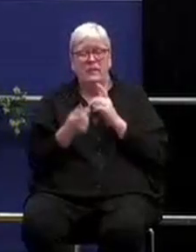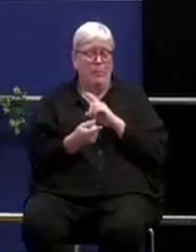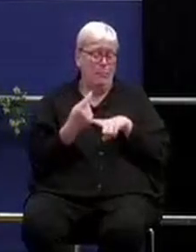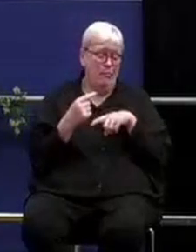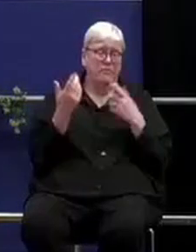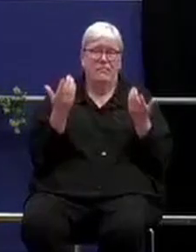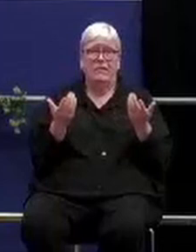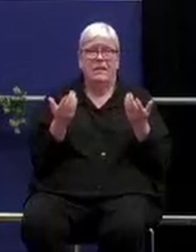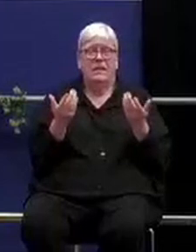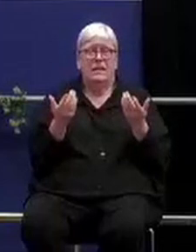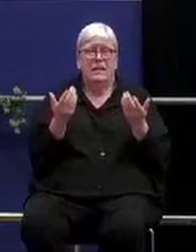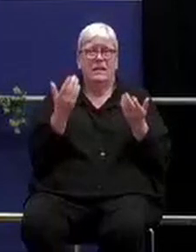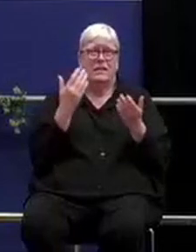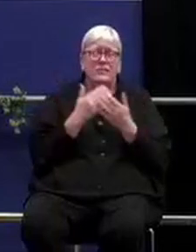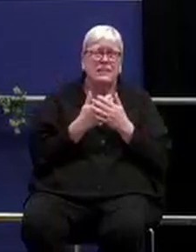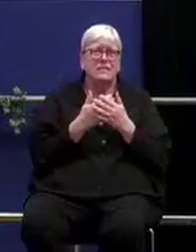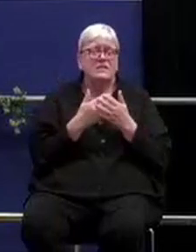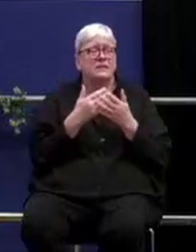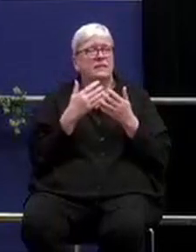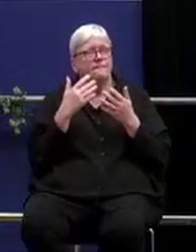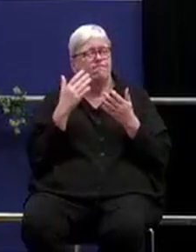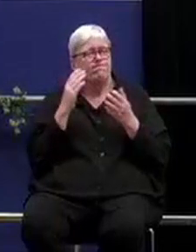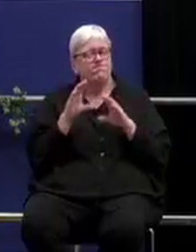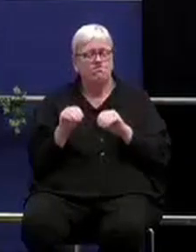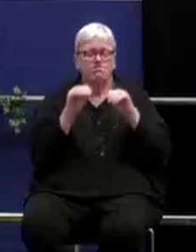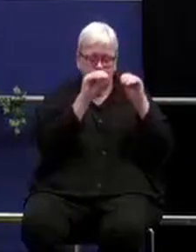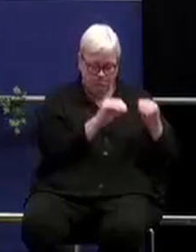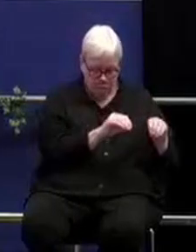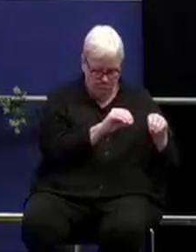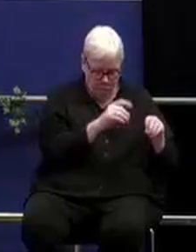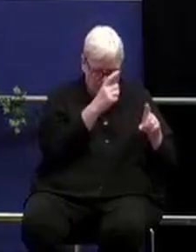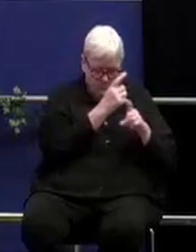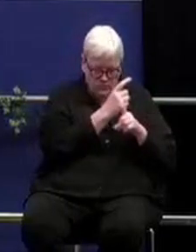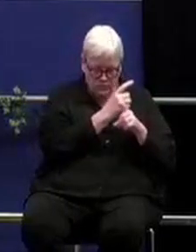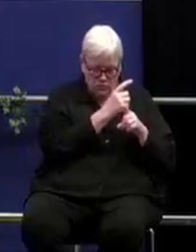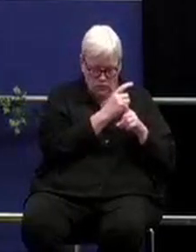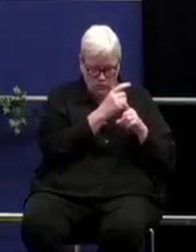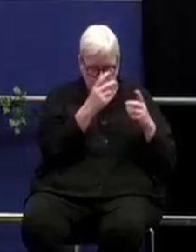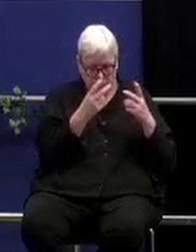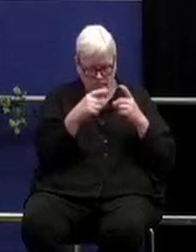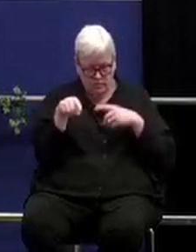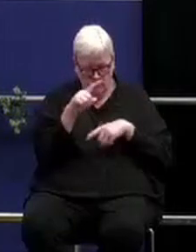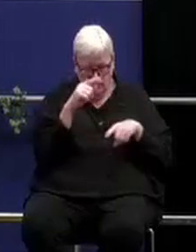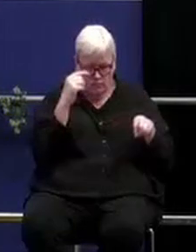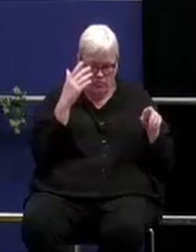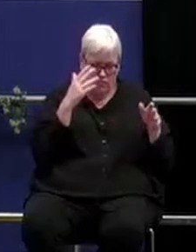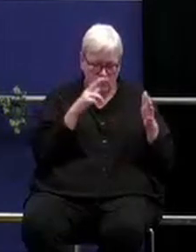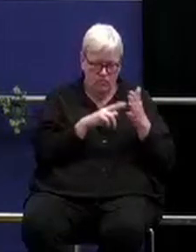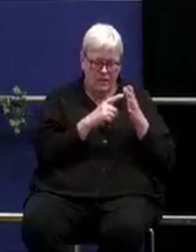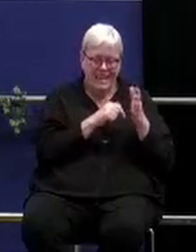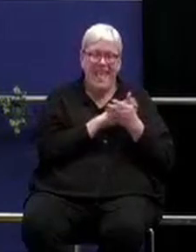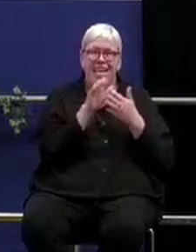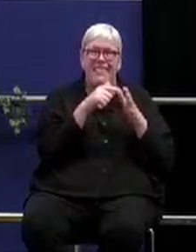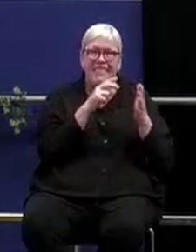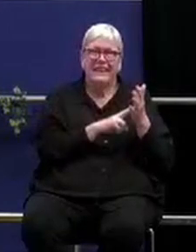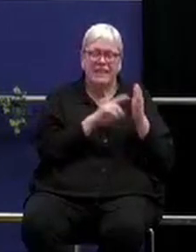even I parked it and I focused on some screenwriting for a couple of years, and through screenwriting I realized